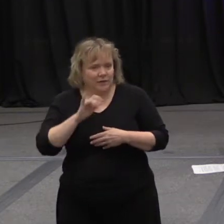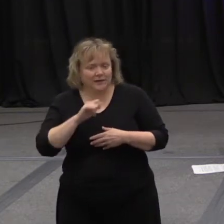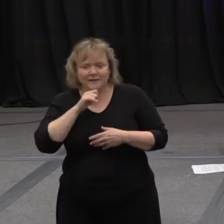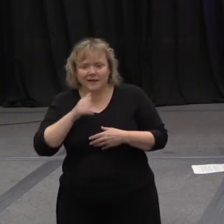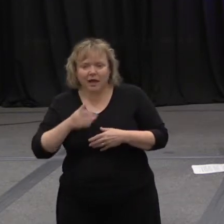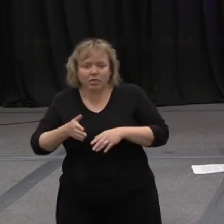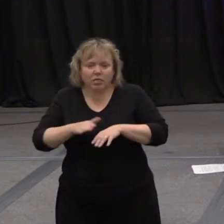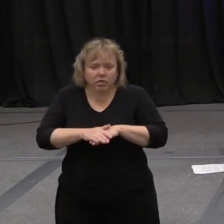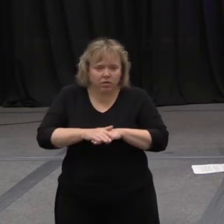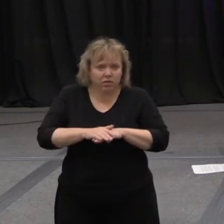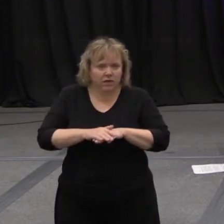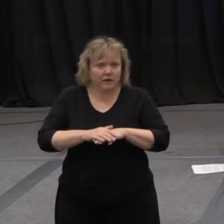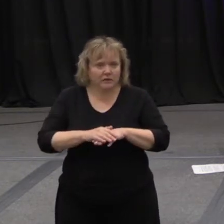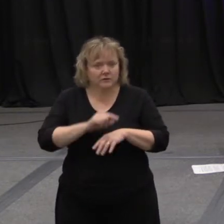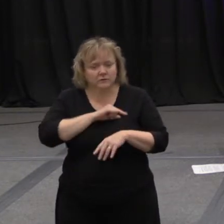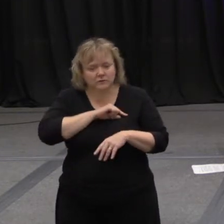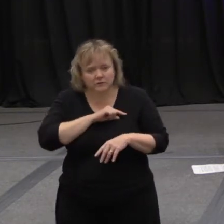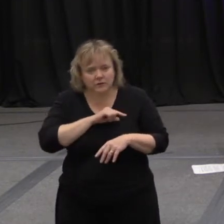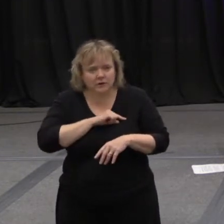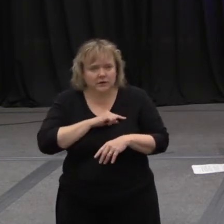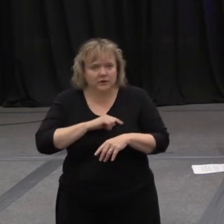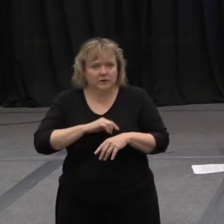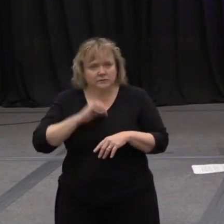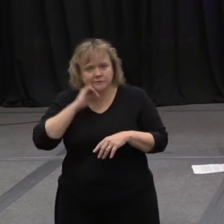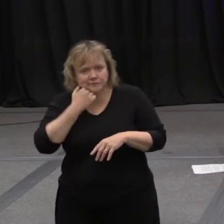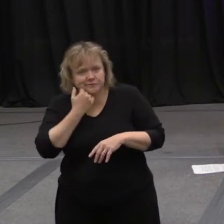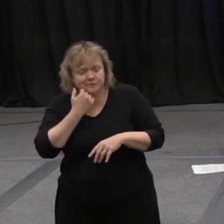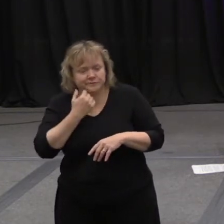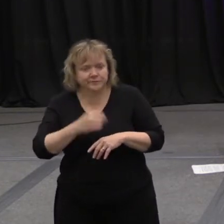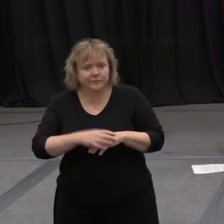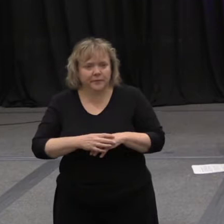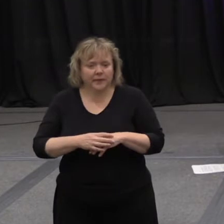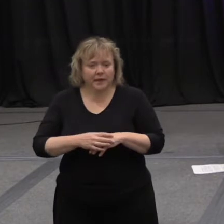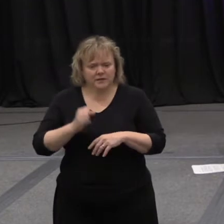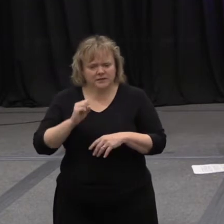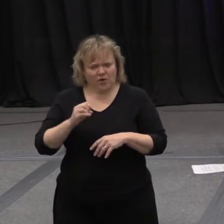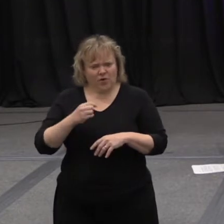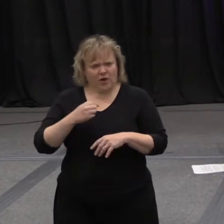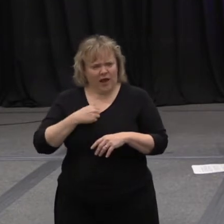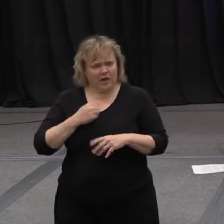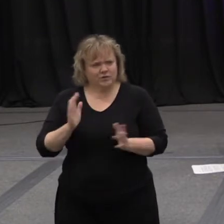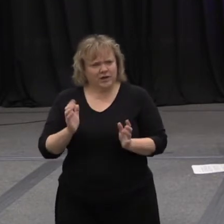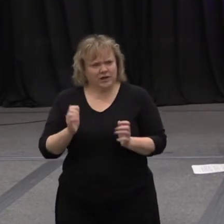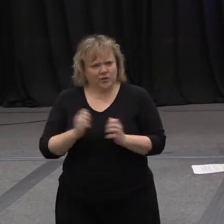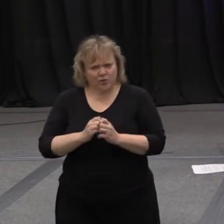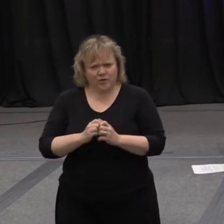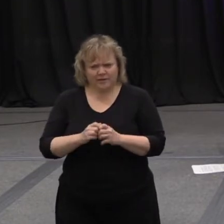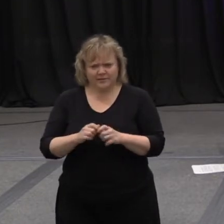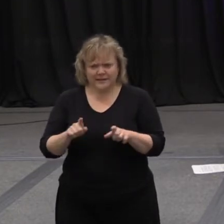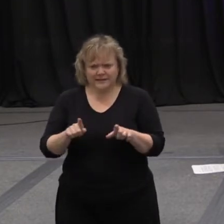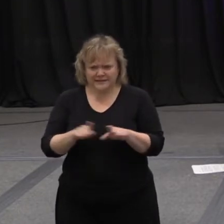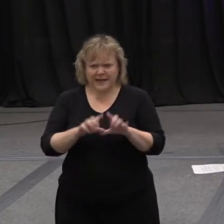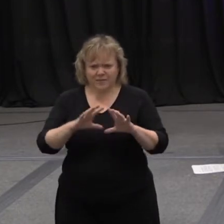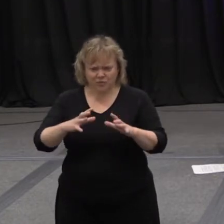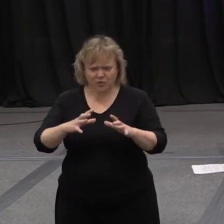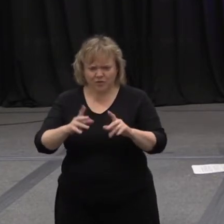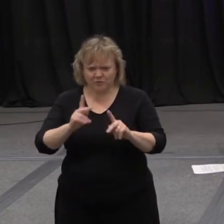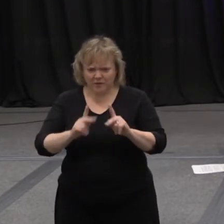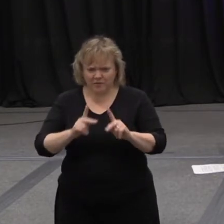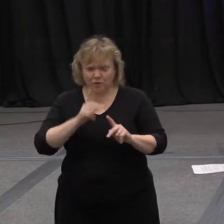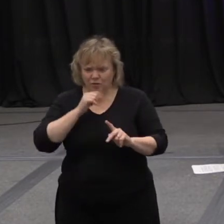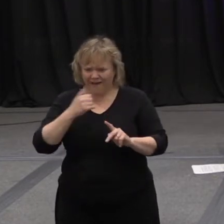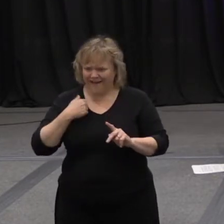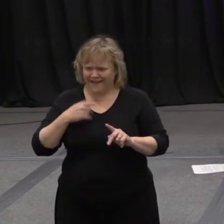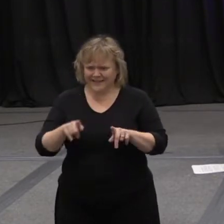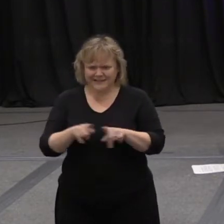shame. And I was talking to a lot of people with the same audience and the same sphere of influence as myself, and everyone